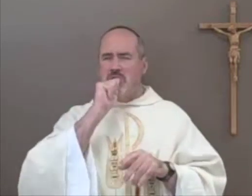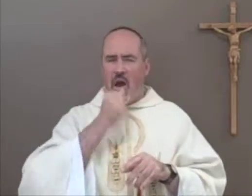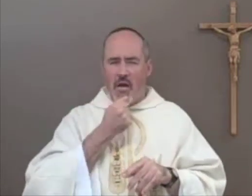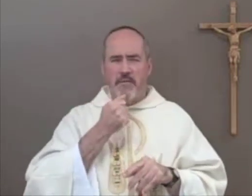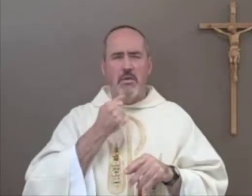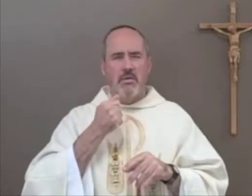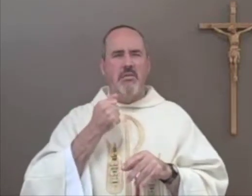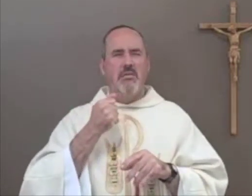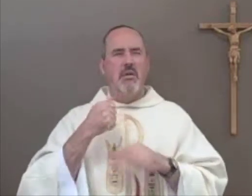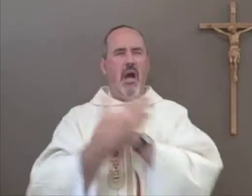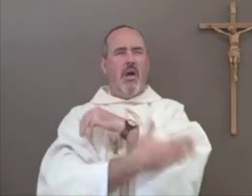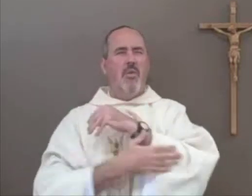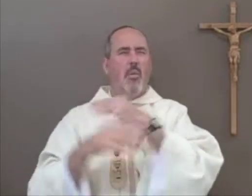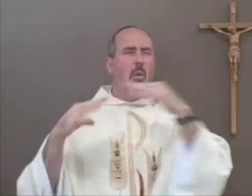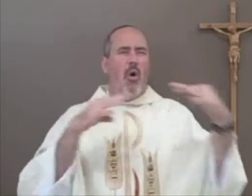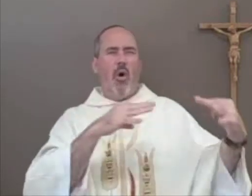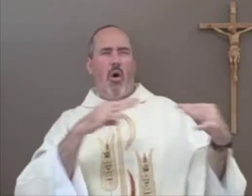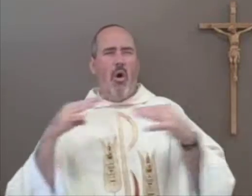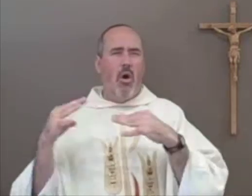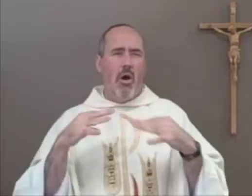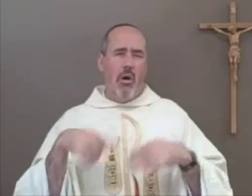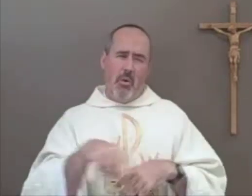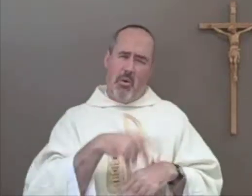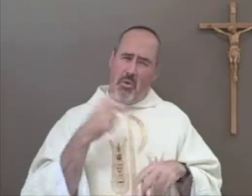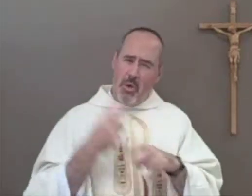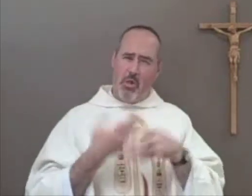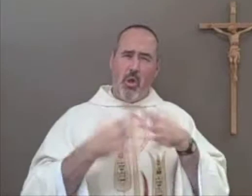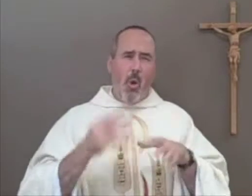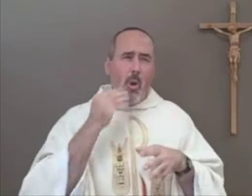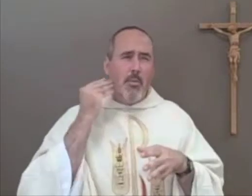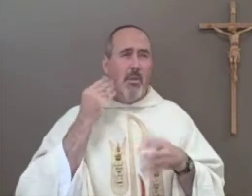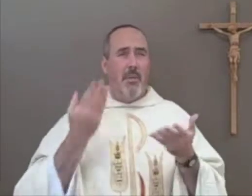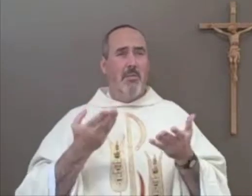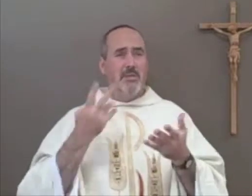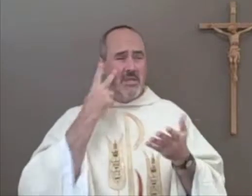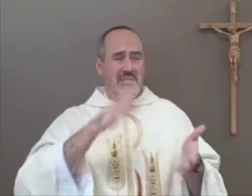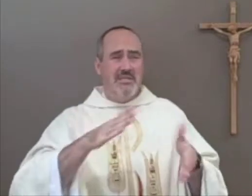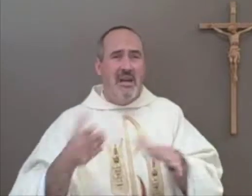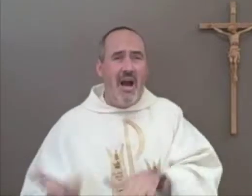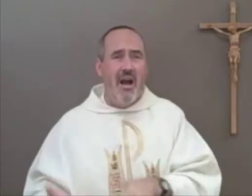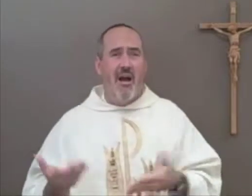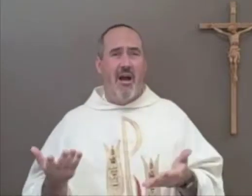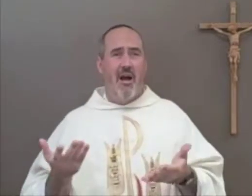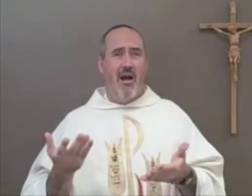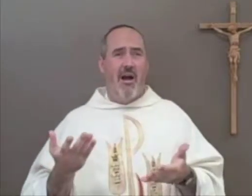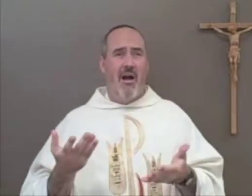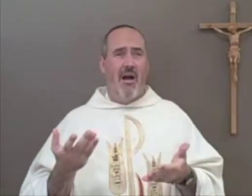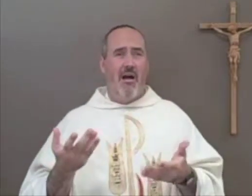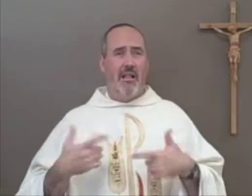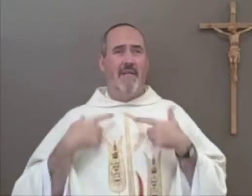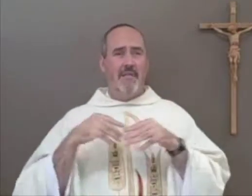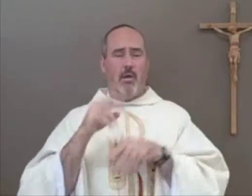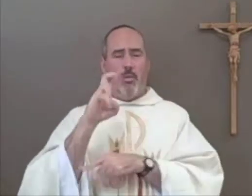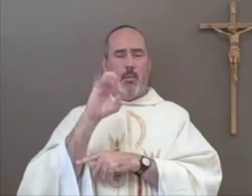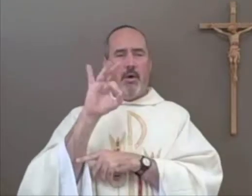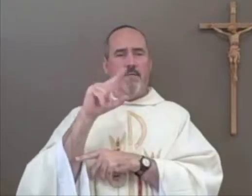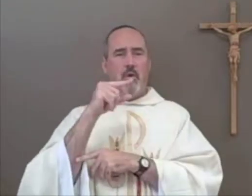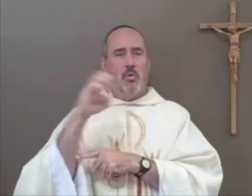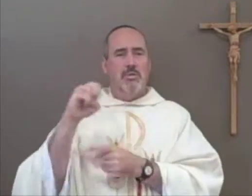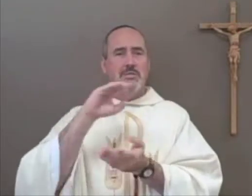Also, we need to pray for people who are suffering in war-torn countries where they've seen their families die, or maybe they're now